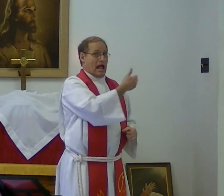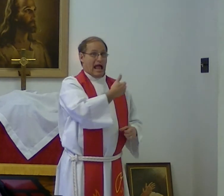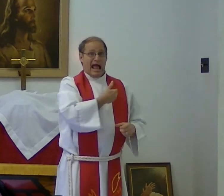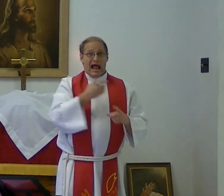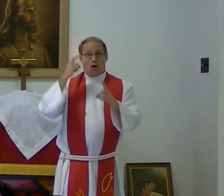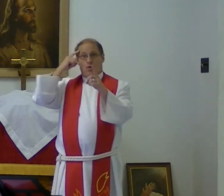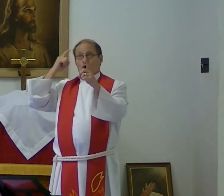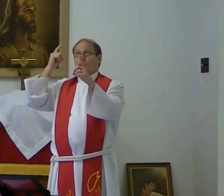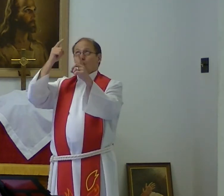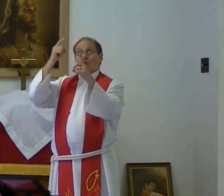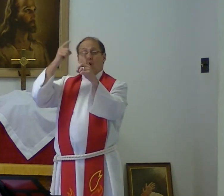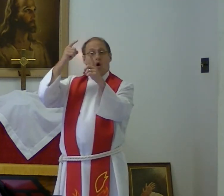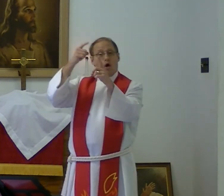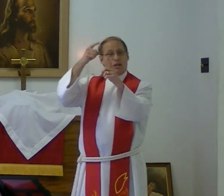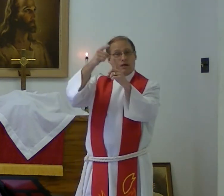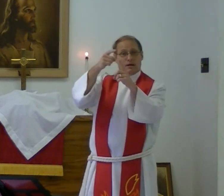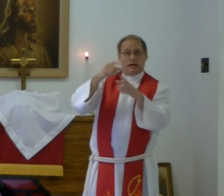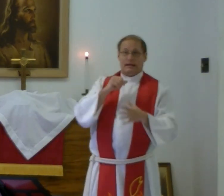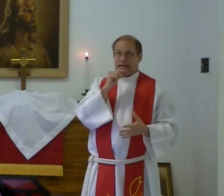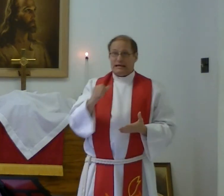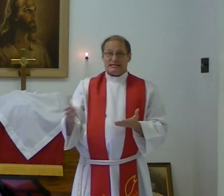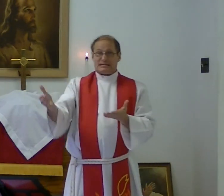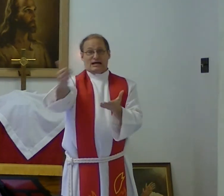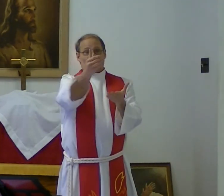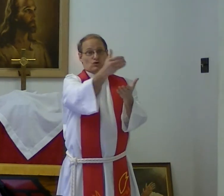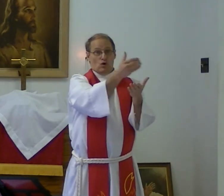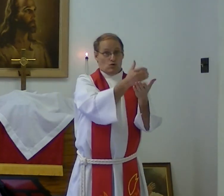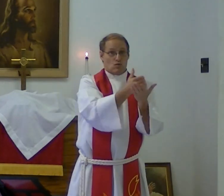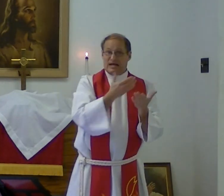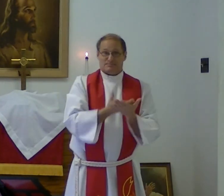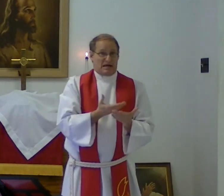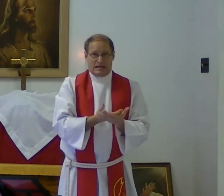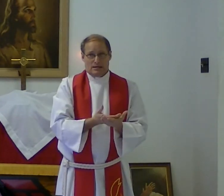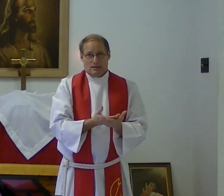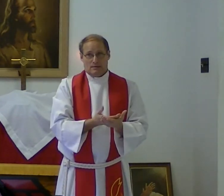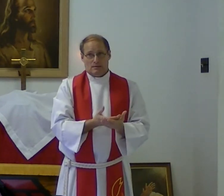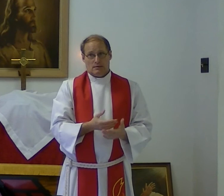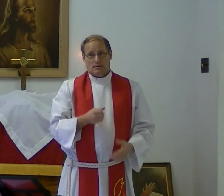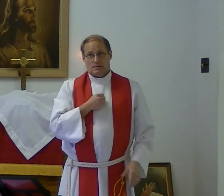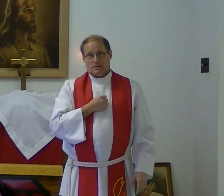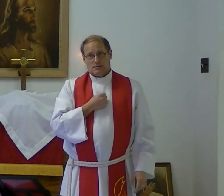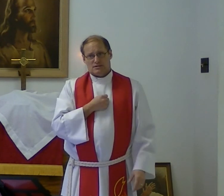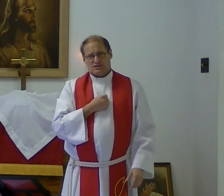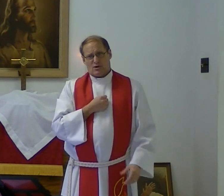Our goal is not to raise money. Sorry.